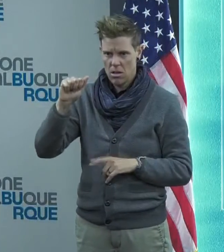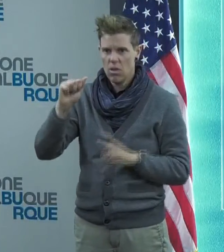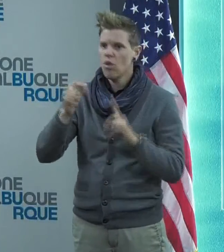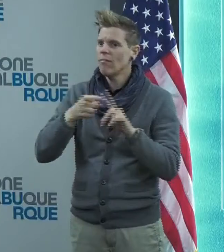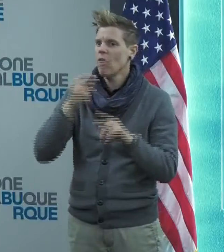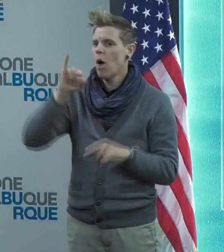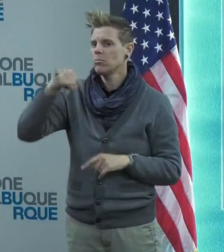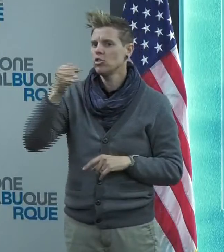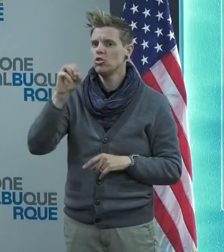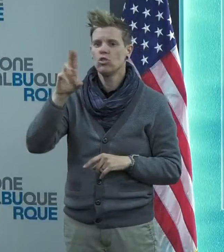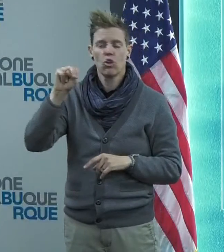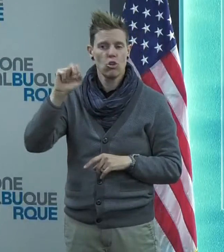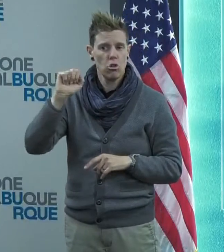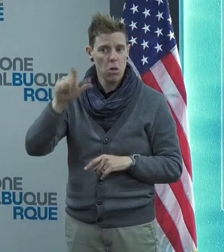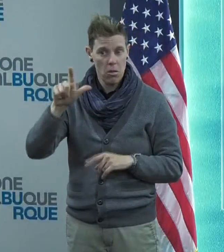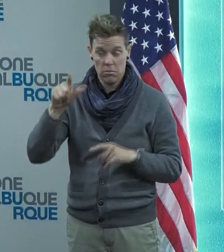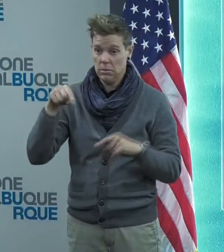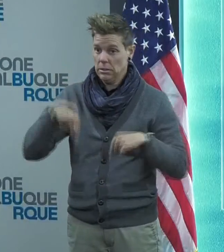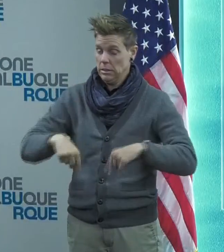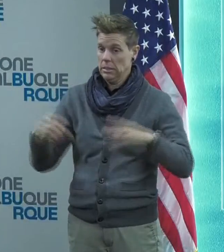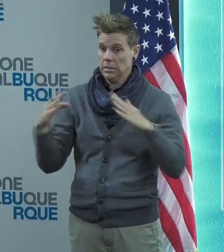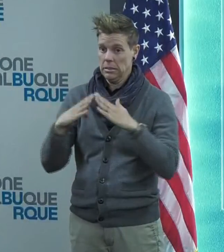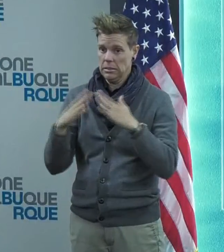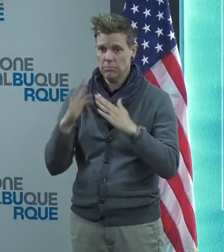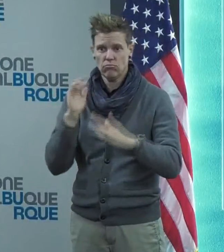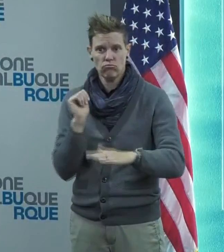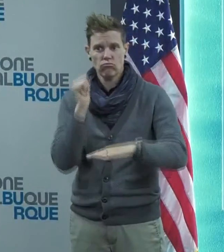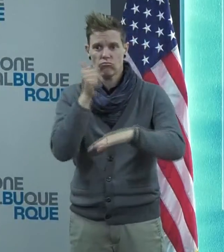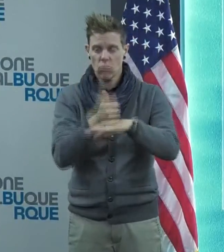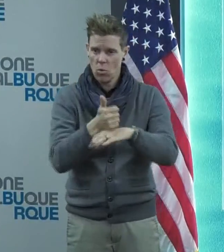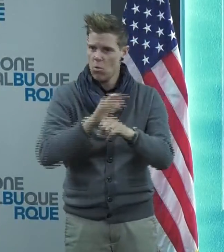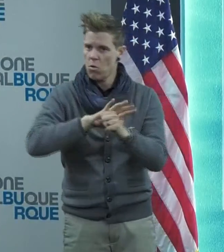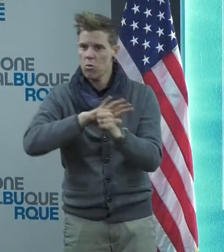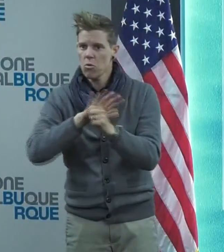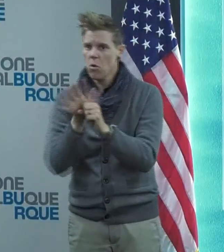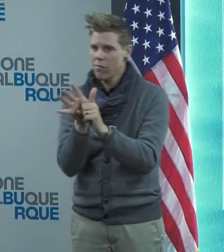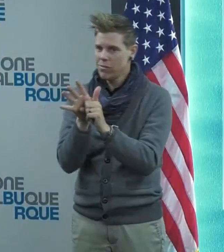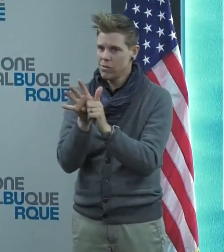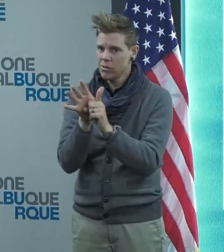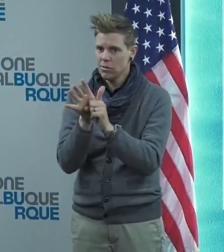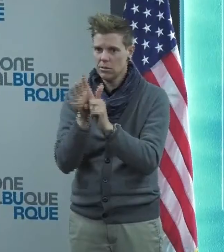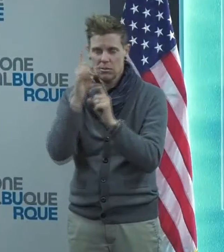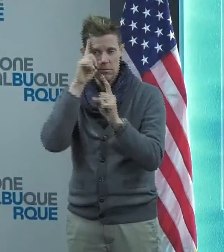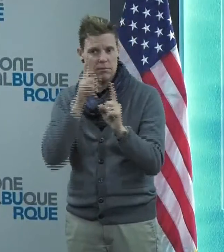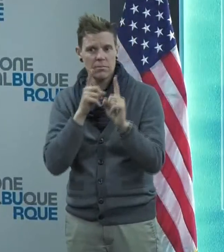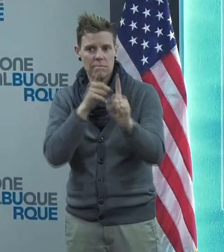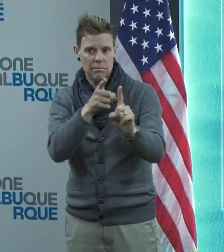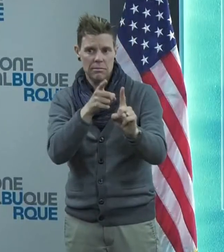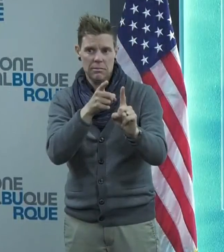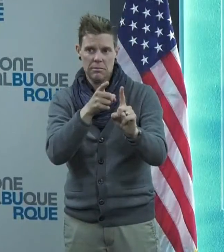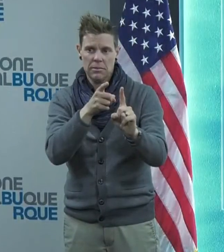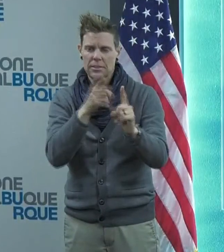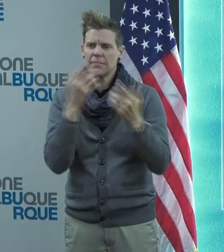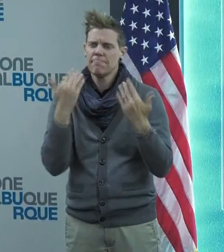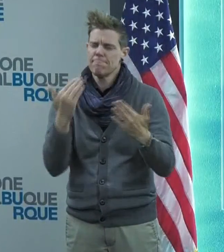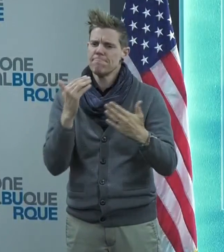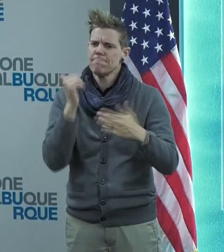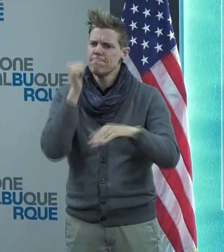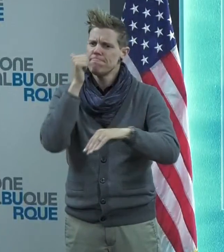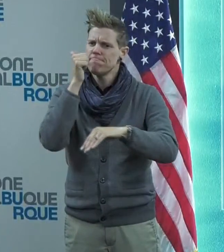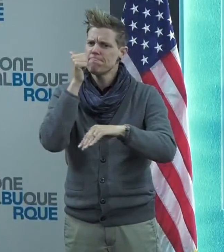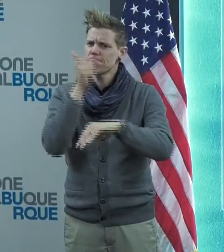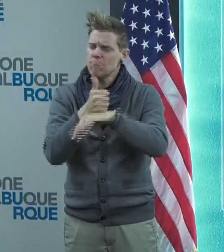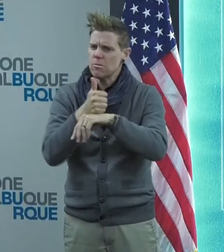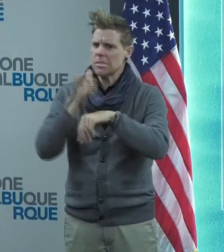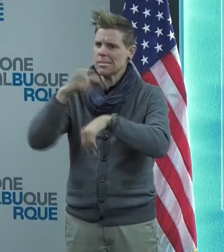COVID benchmarks for when we would implement measures like a curfew? So the question is, do we have benchmarks